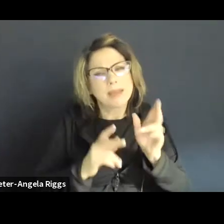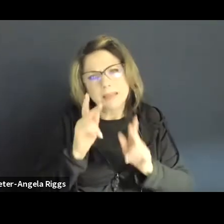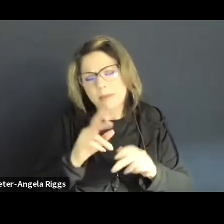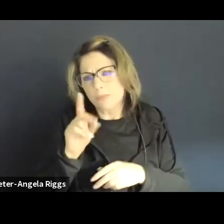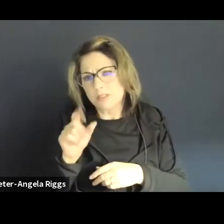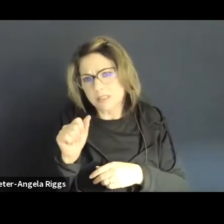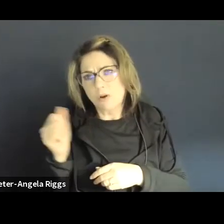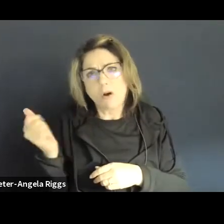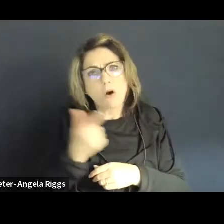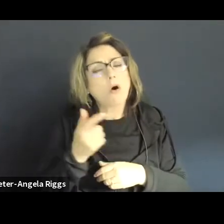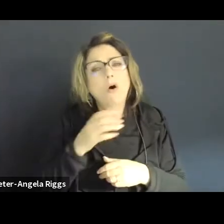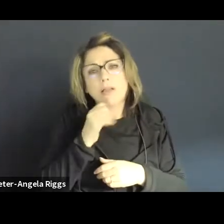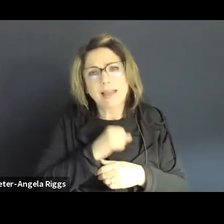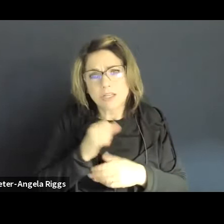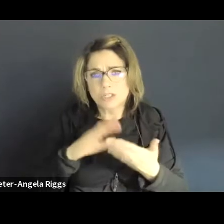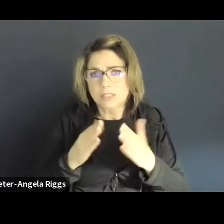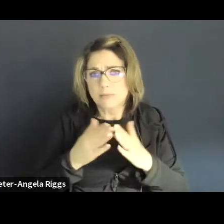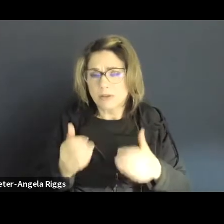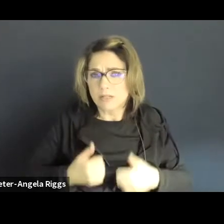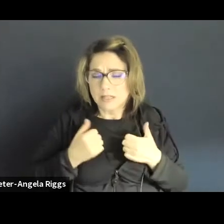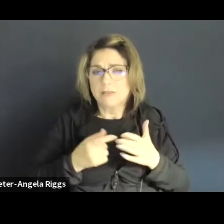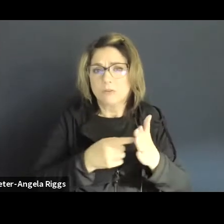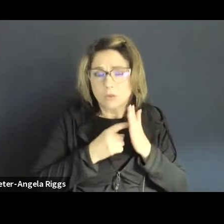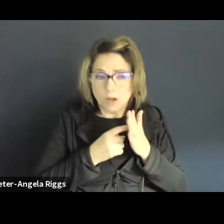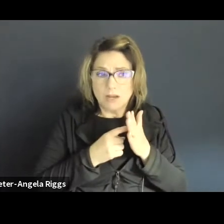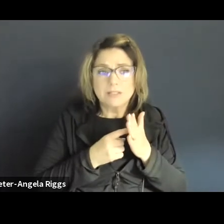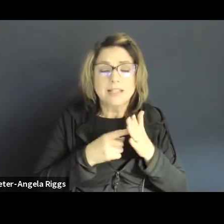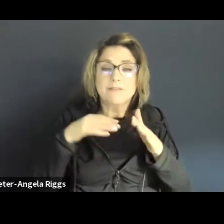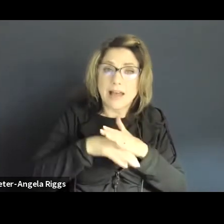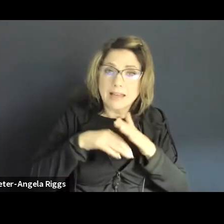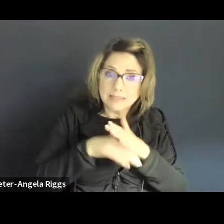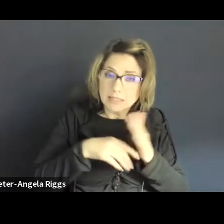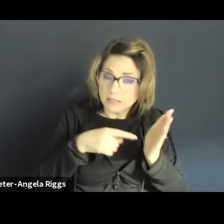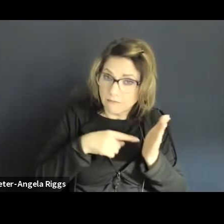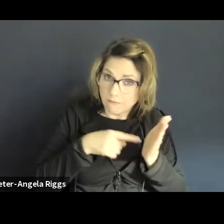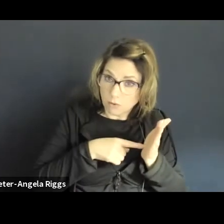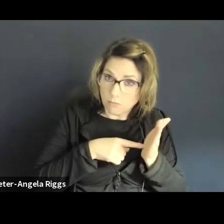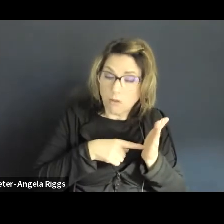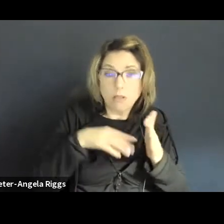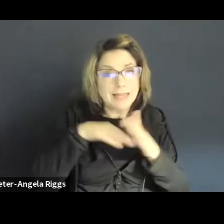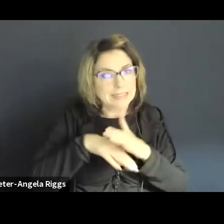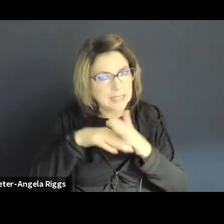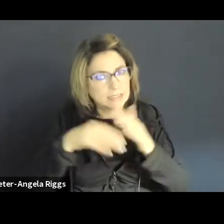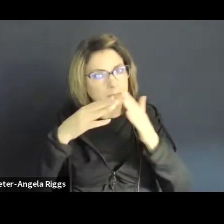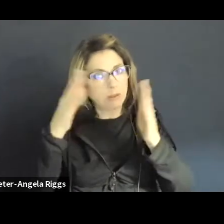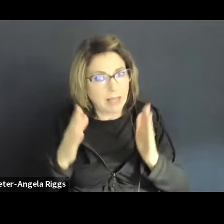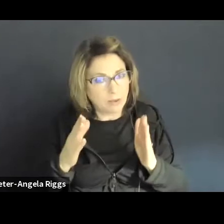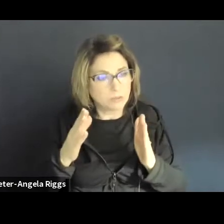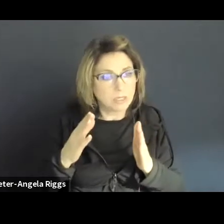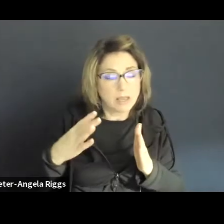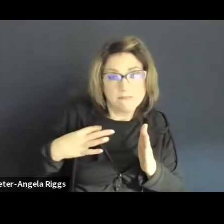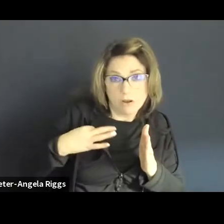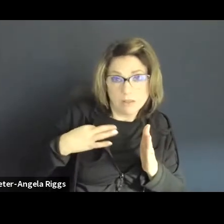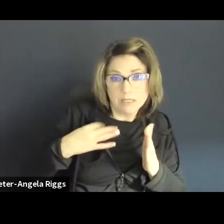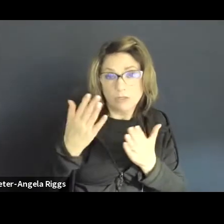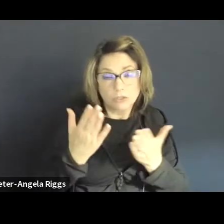all ages, community living requires that they have access to affordable, accessible housing and volunteer services